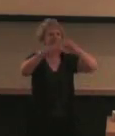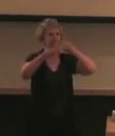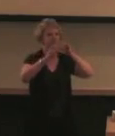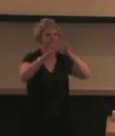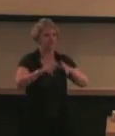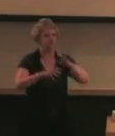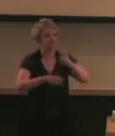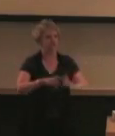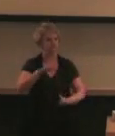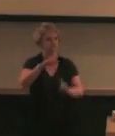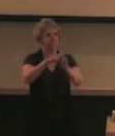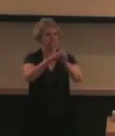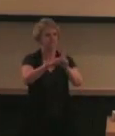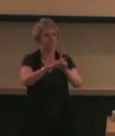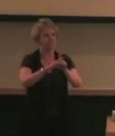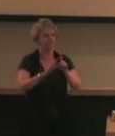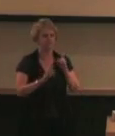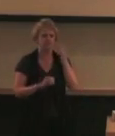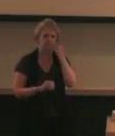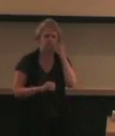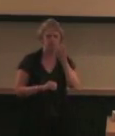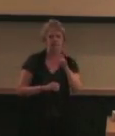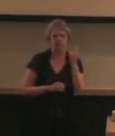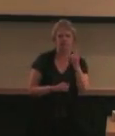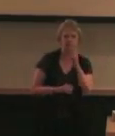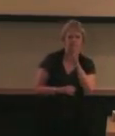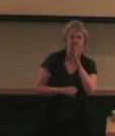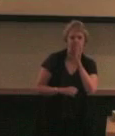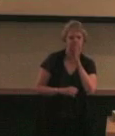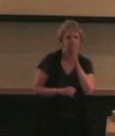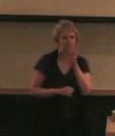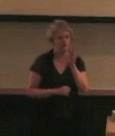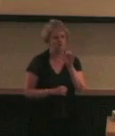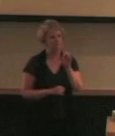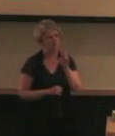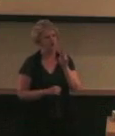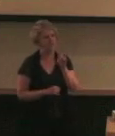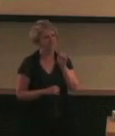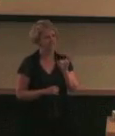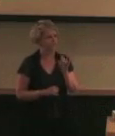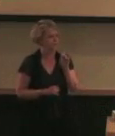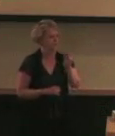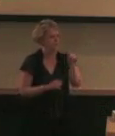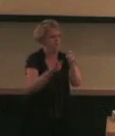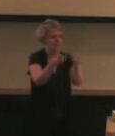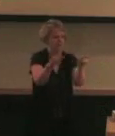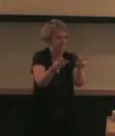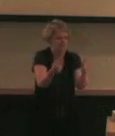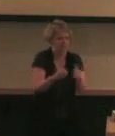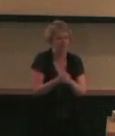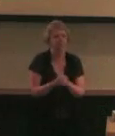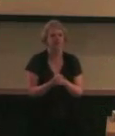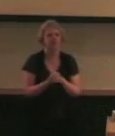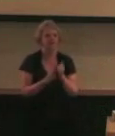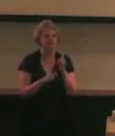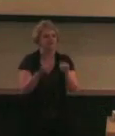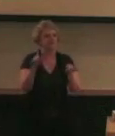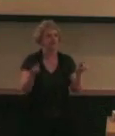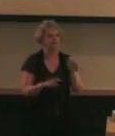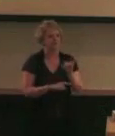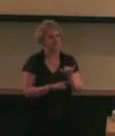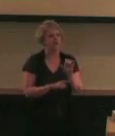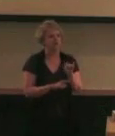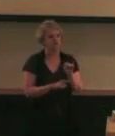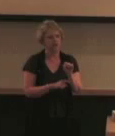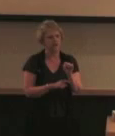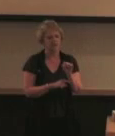interpreter service out there. Let's say if you need someone that speaks Farsi or some other language out there. Well, there is a variation of that so